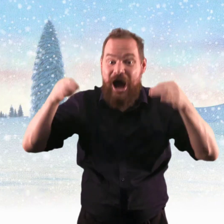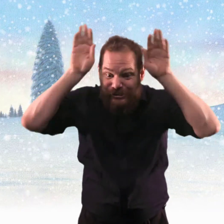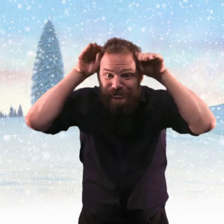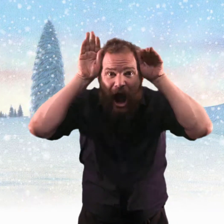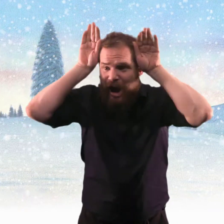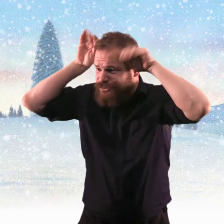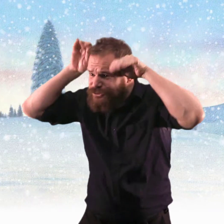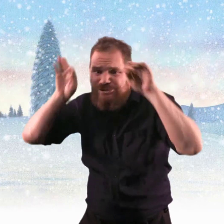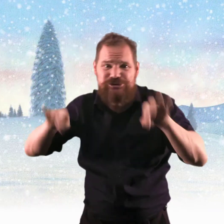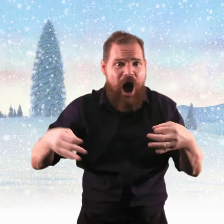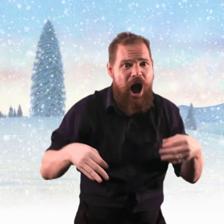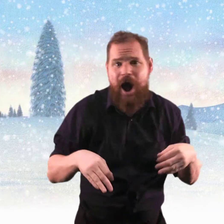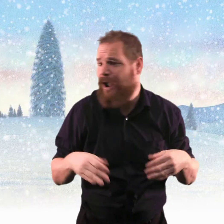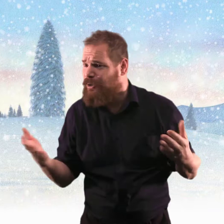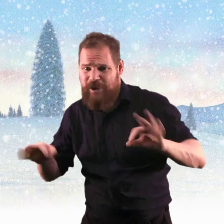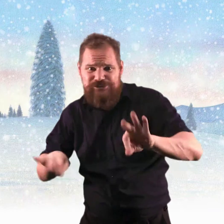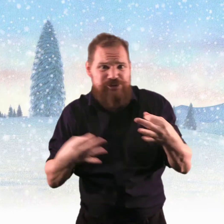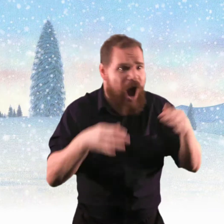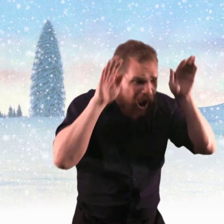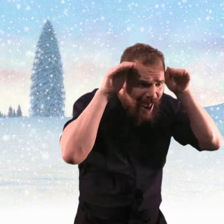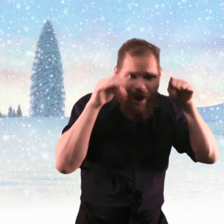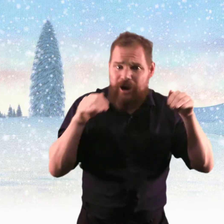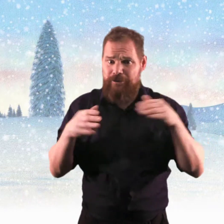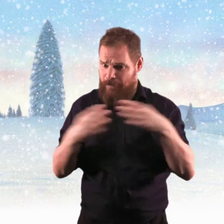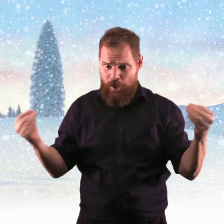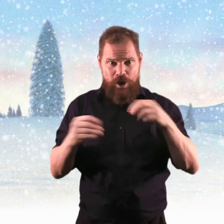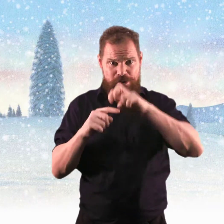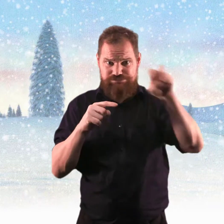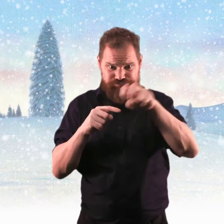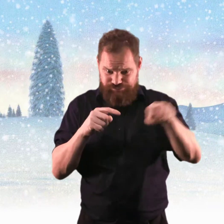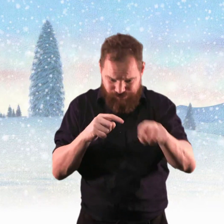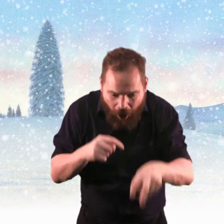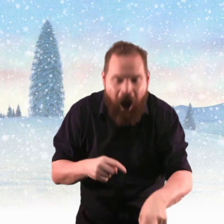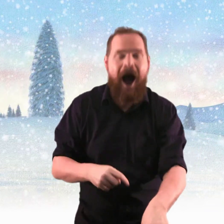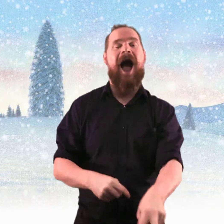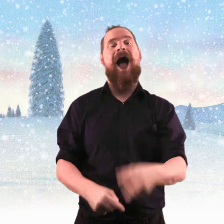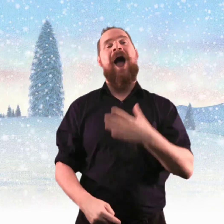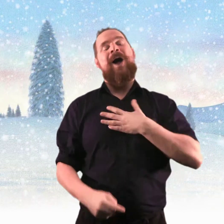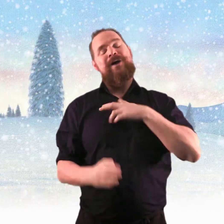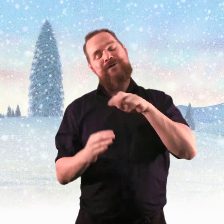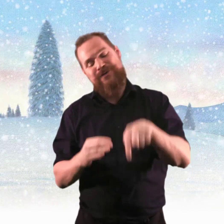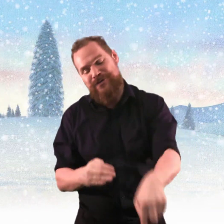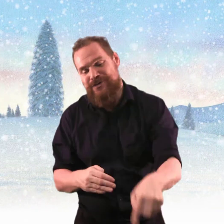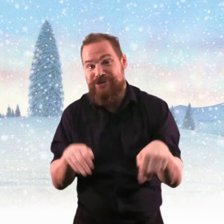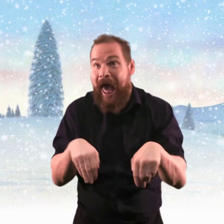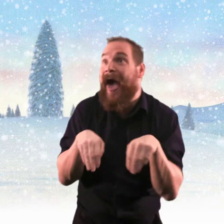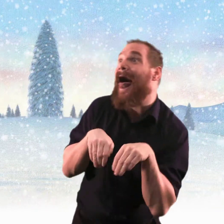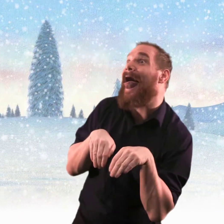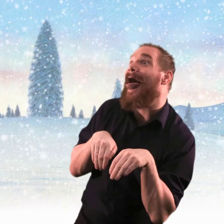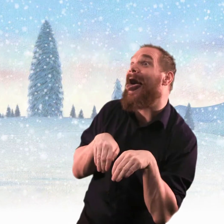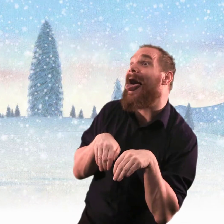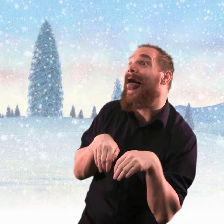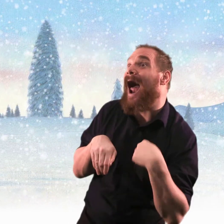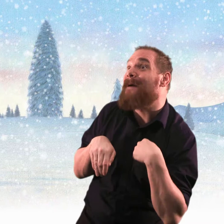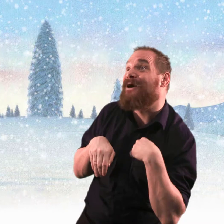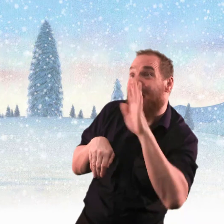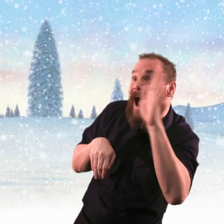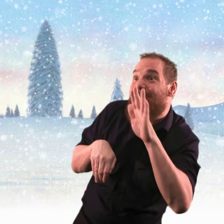you gone? He ran downstairs frantically, and there he was, panting hopefully at Billy with a ball in his mouth by the